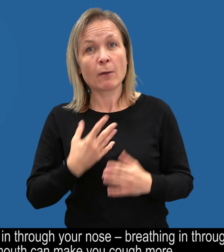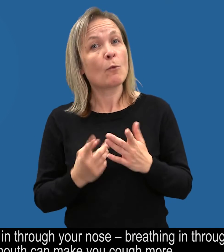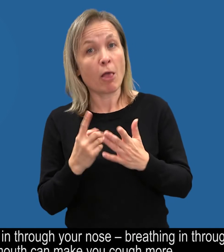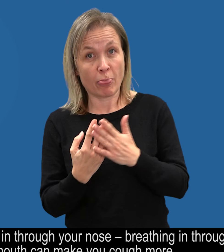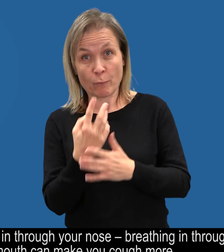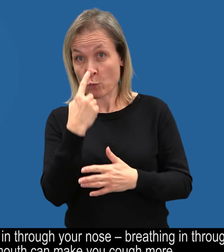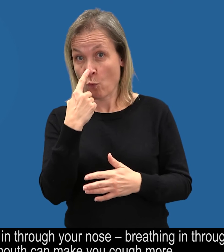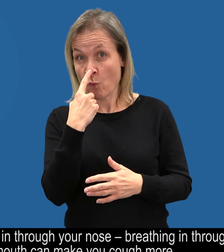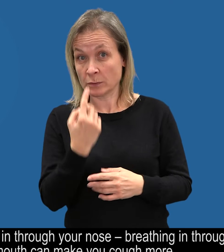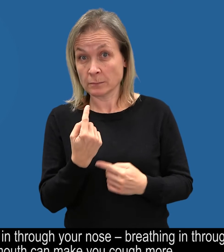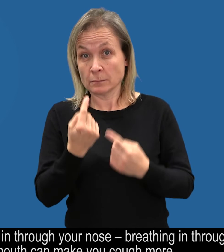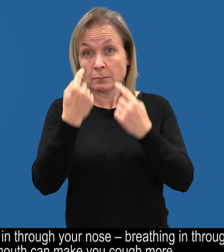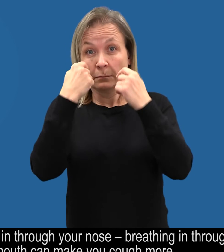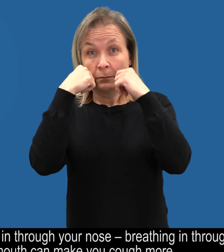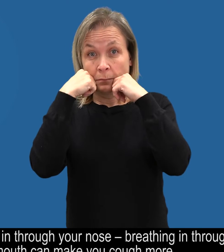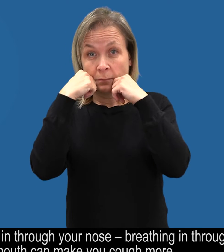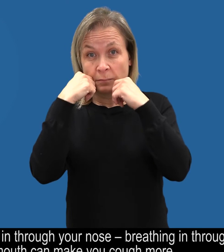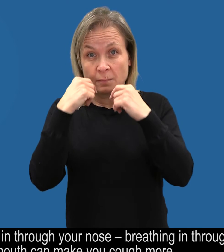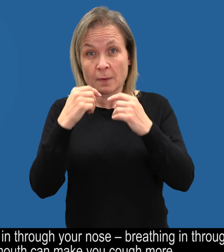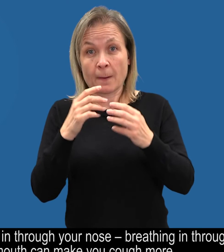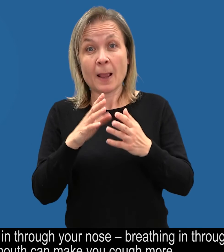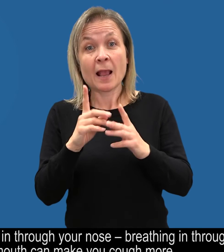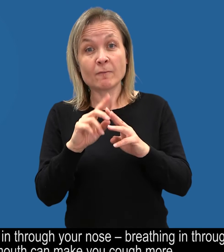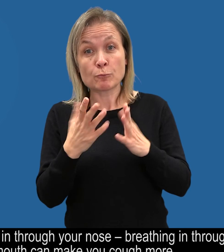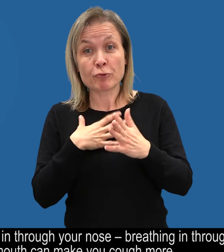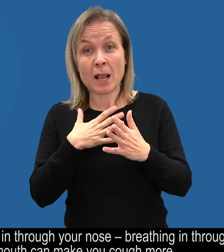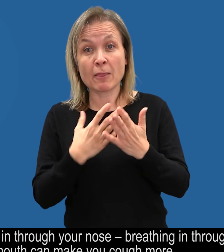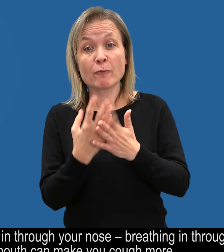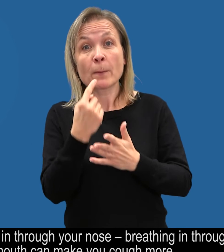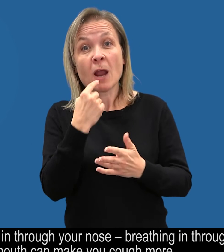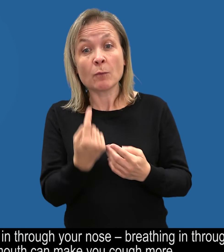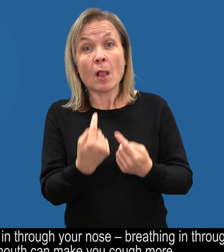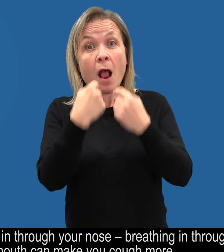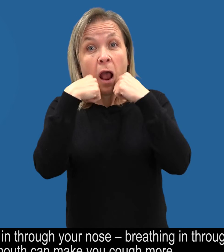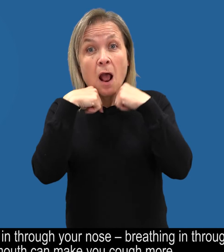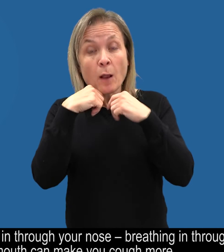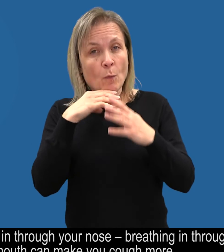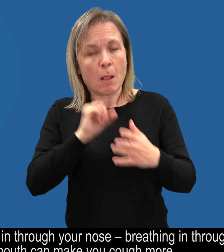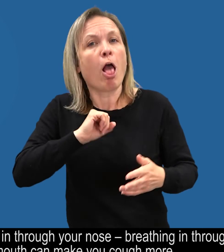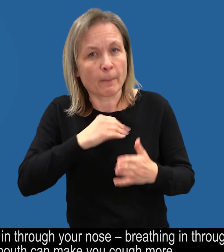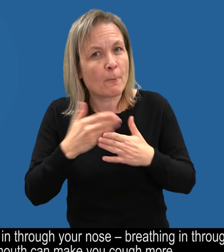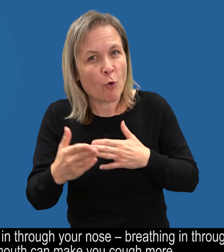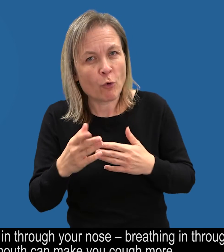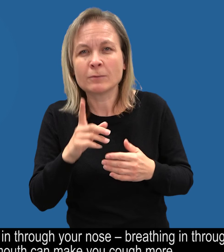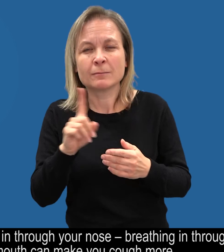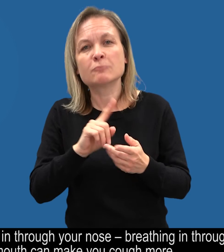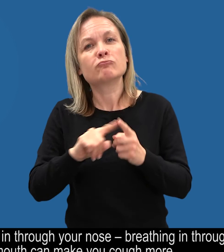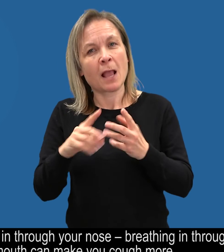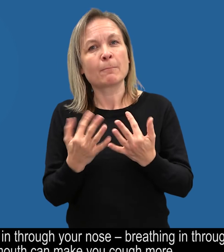Try to breathe in through your nose. Breathing in through your mouth can make you cough more.